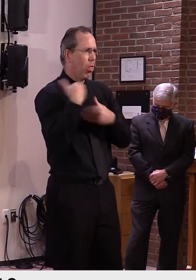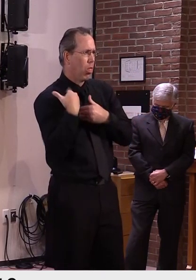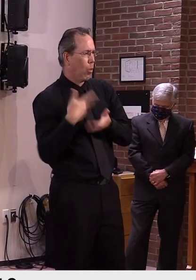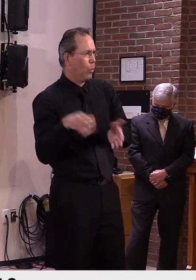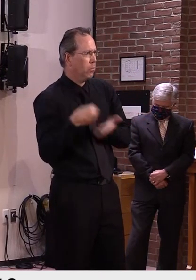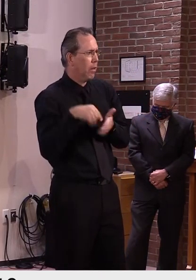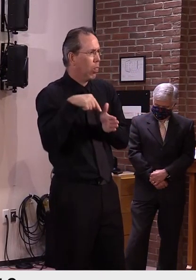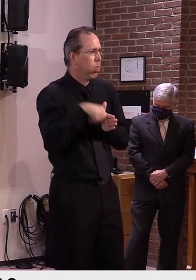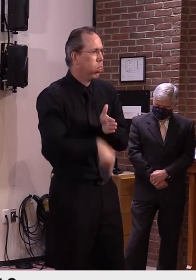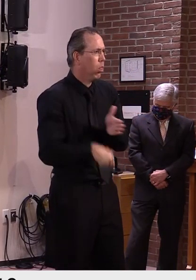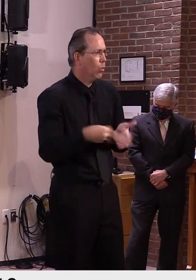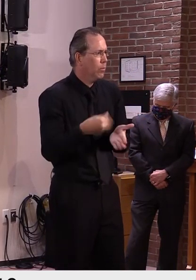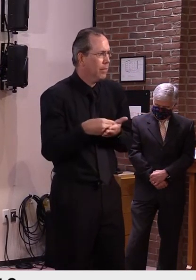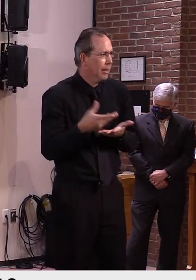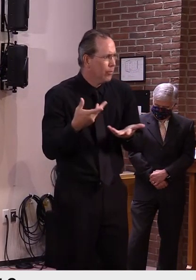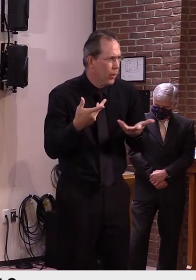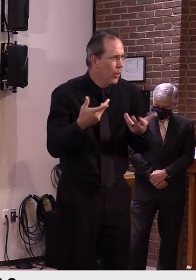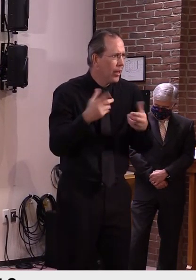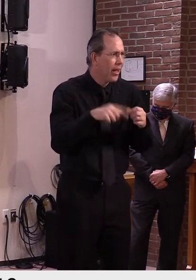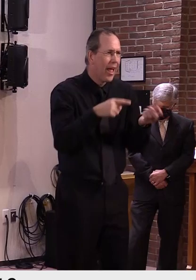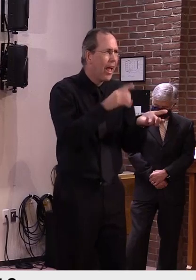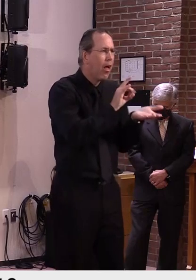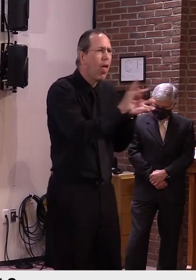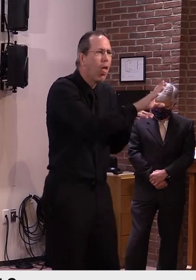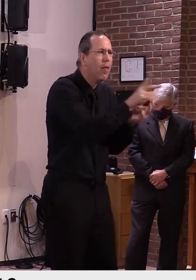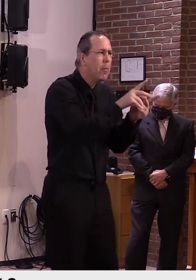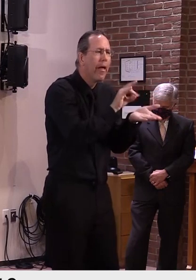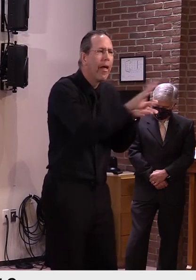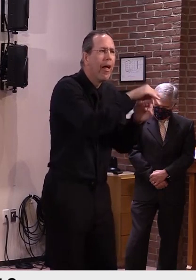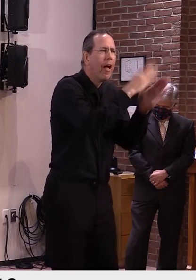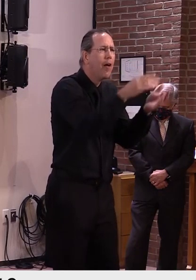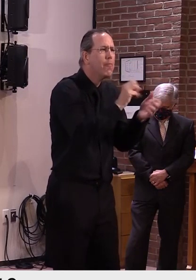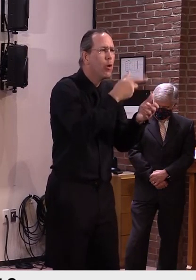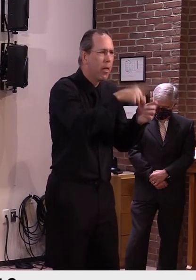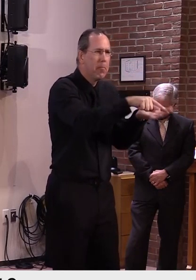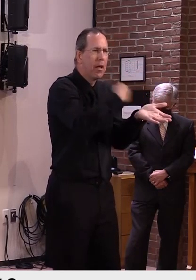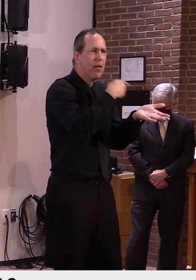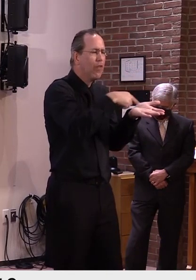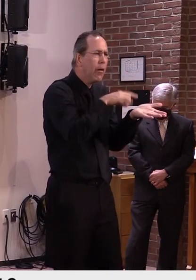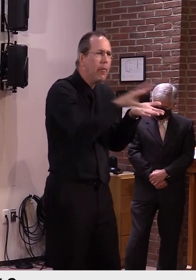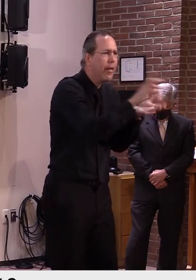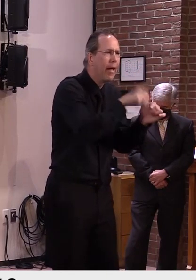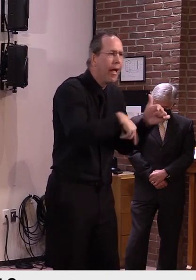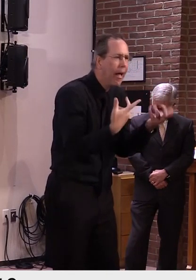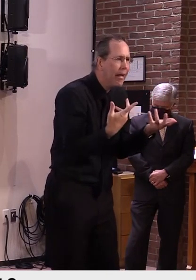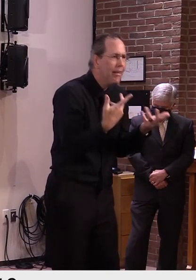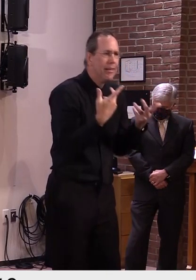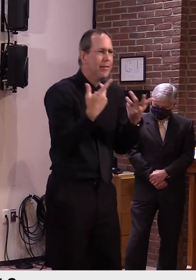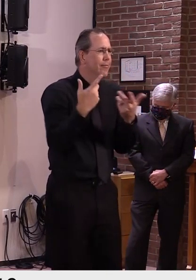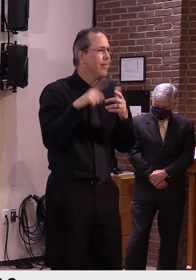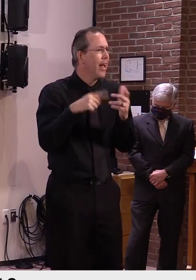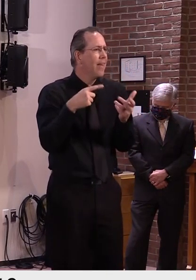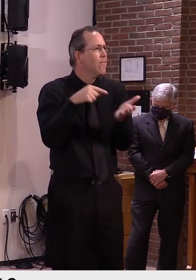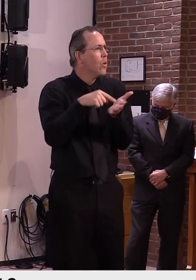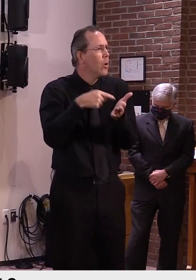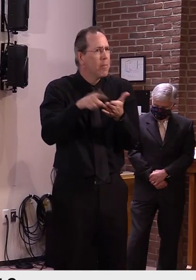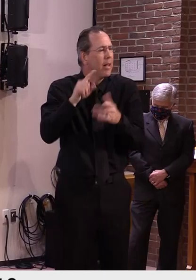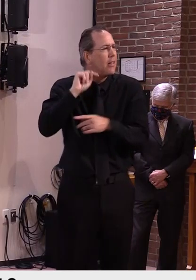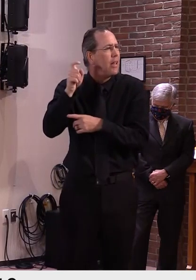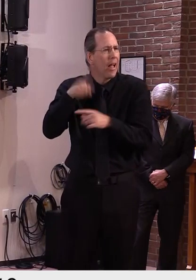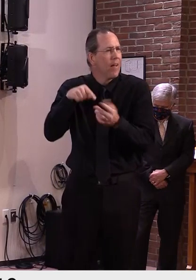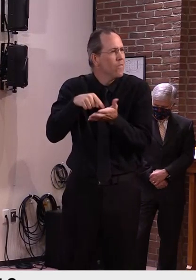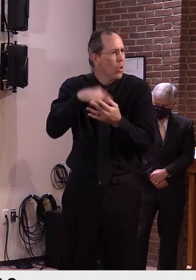roof are in good working shape for these tenants. And one landlord reports being owed $23,000, and another is